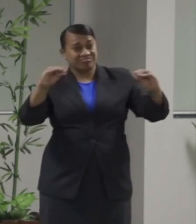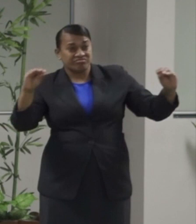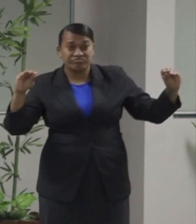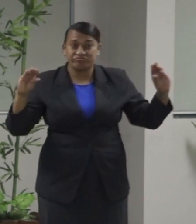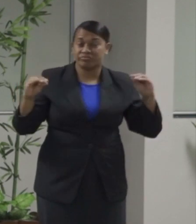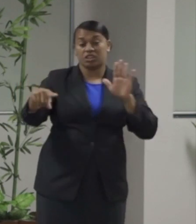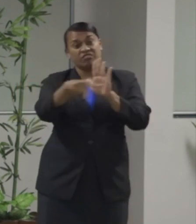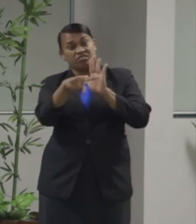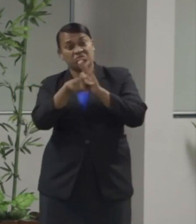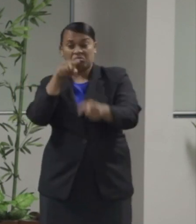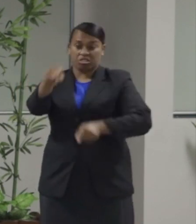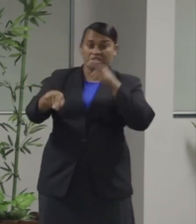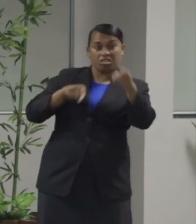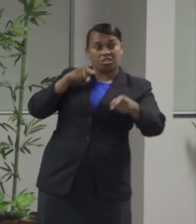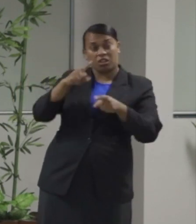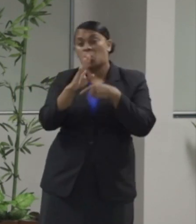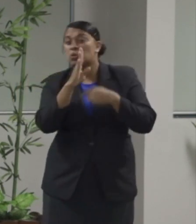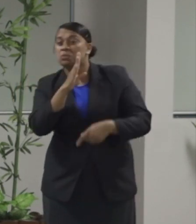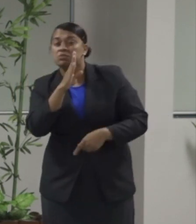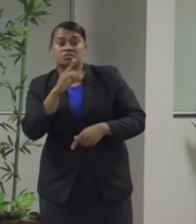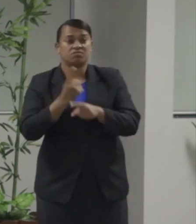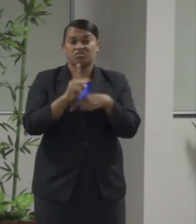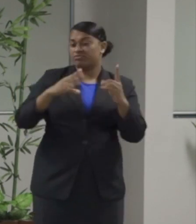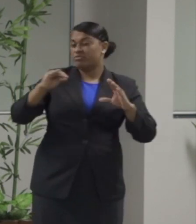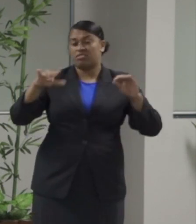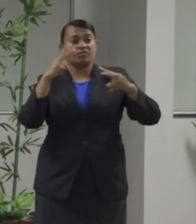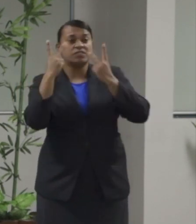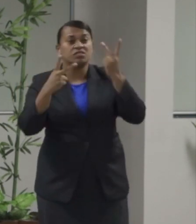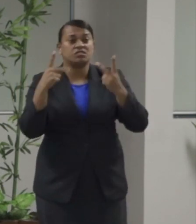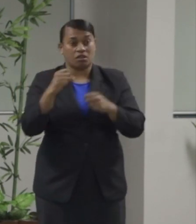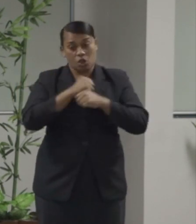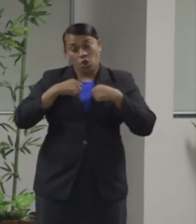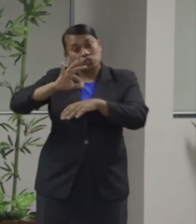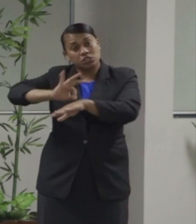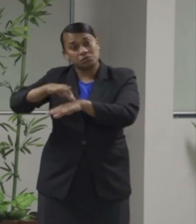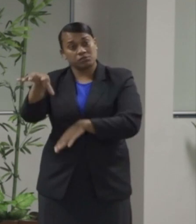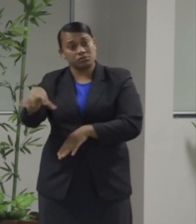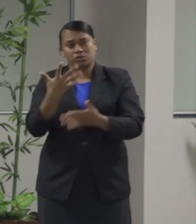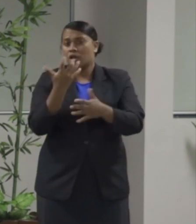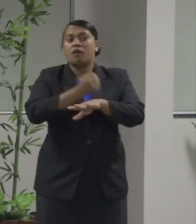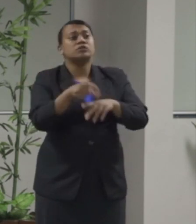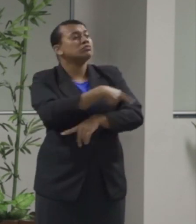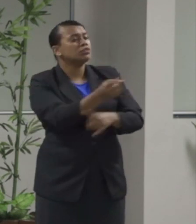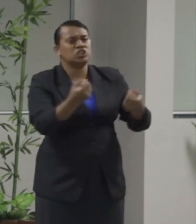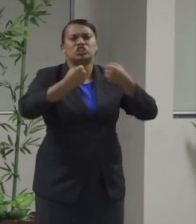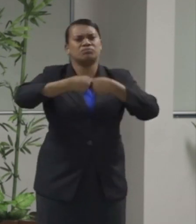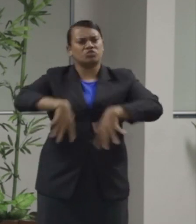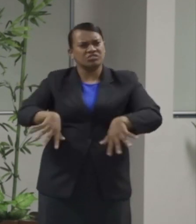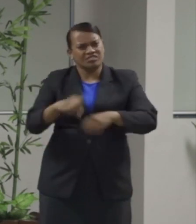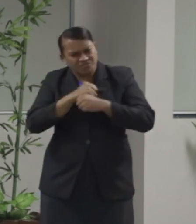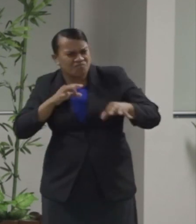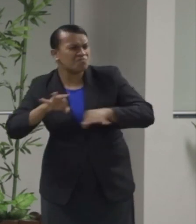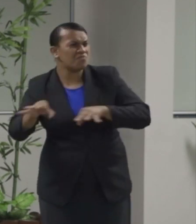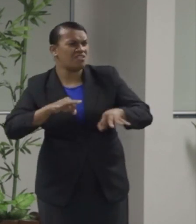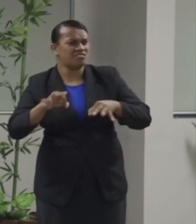who are visiting our fever clinics, you are damaging our containment efforts. Anyone who goes to get a checkup